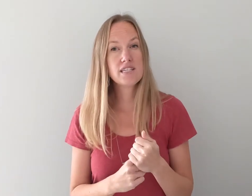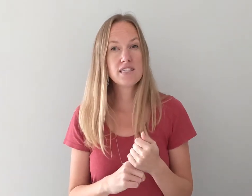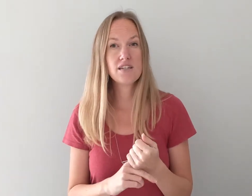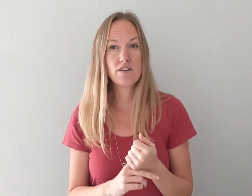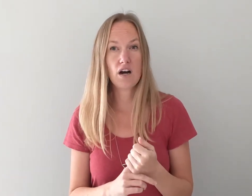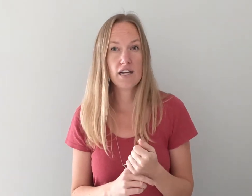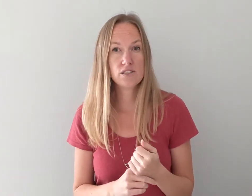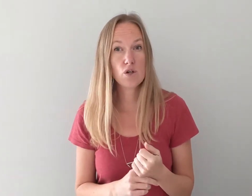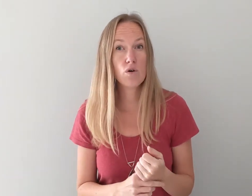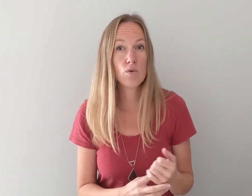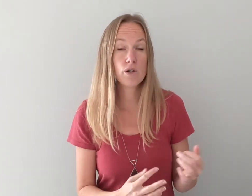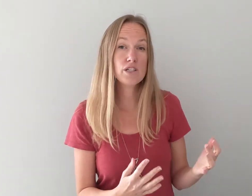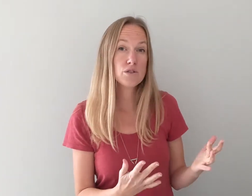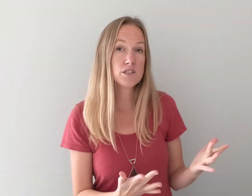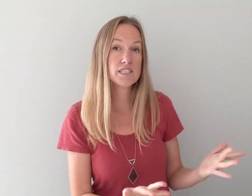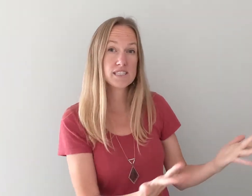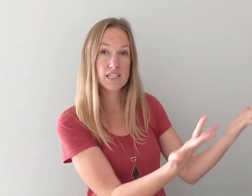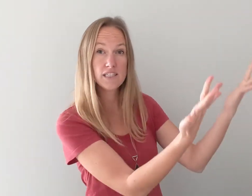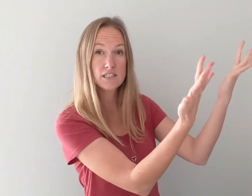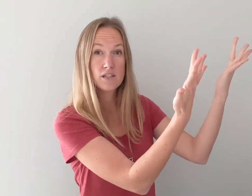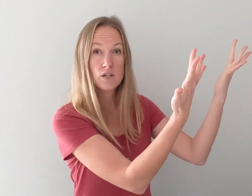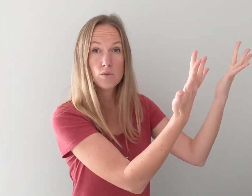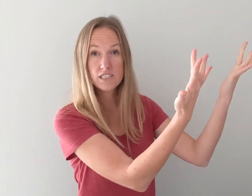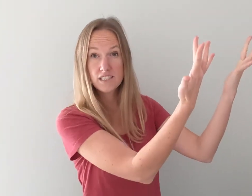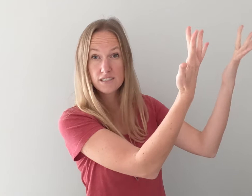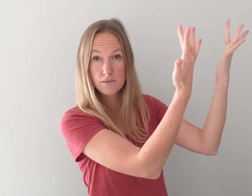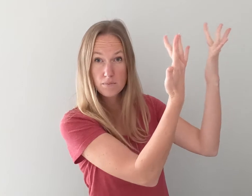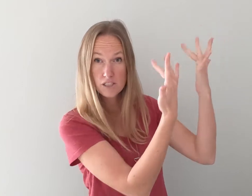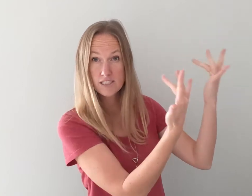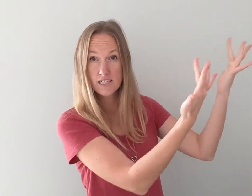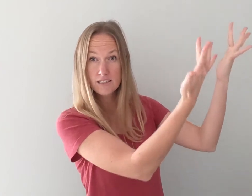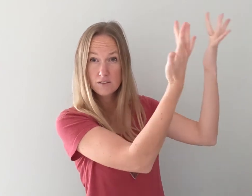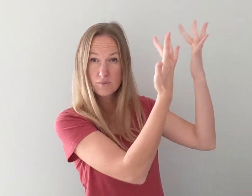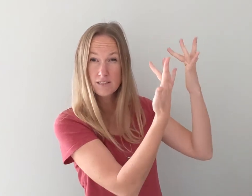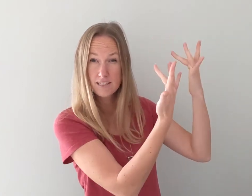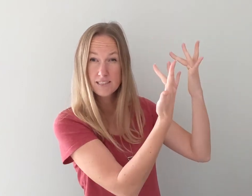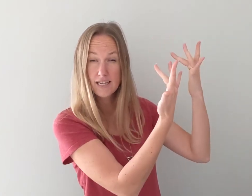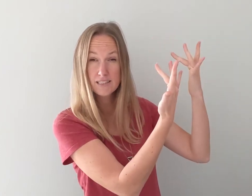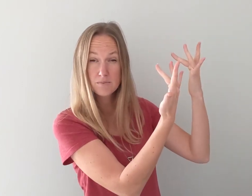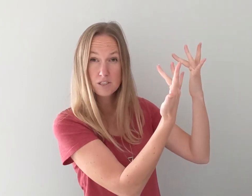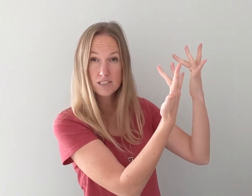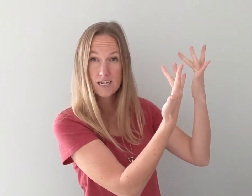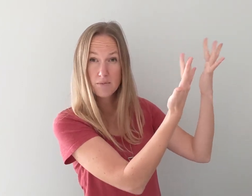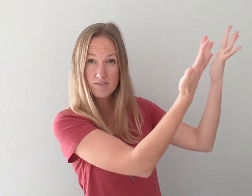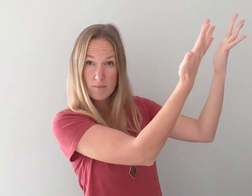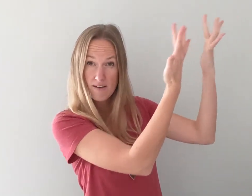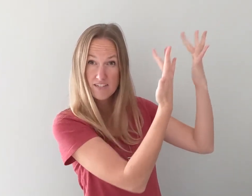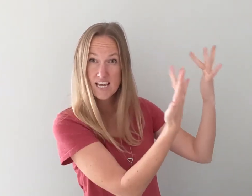seat of God. So we're going to do mercy seat, which is mercy. So in this case, it's mercy coming from heaven to